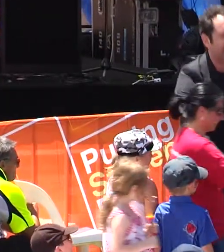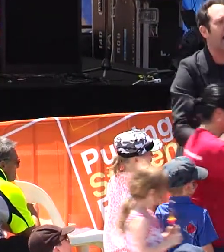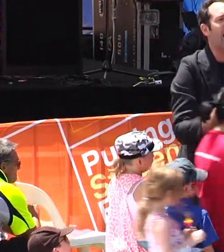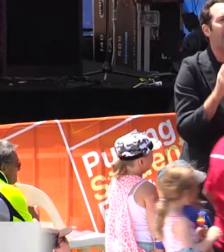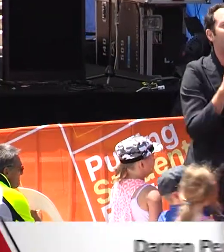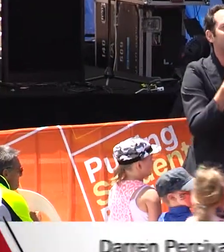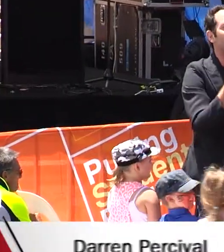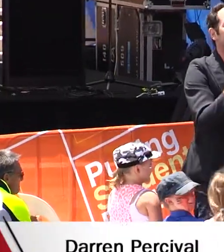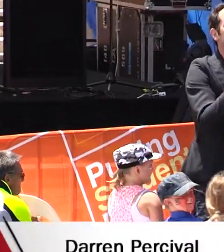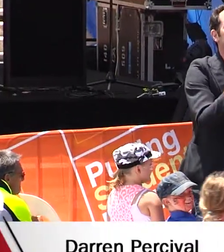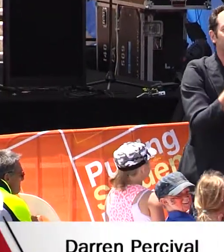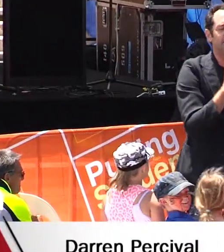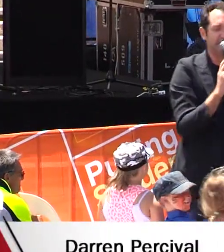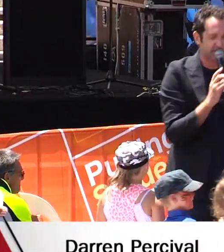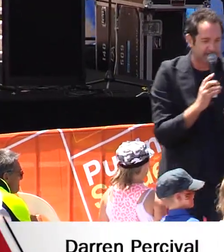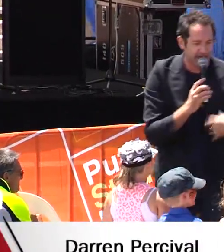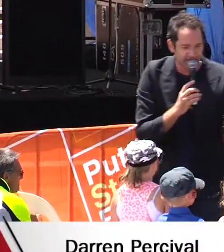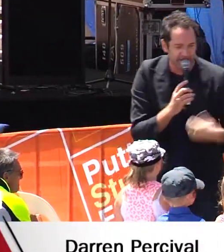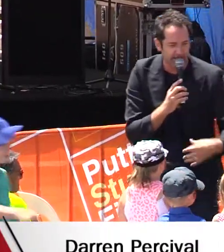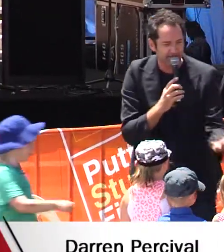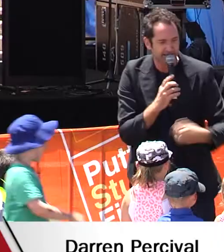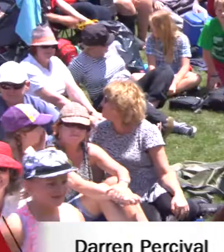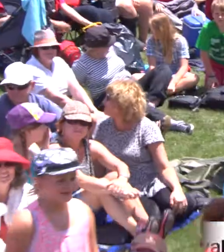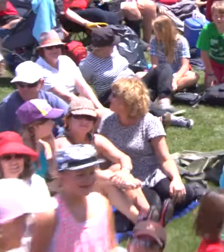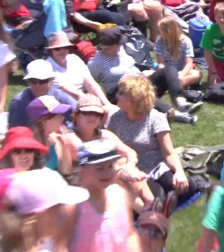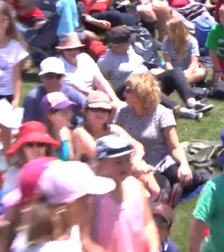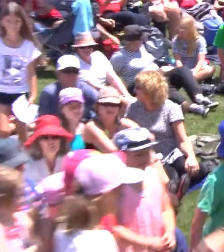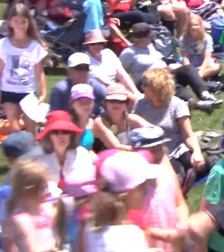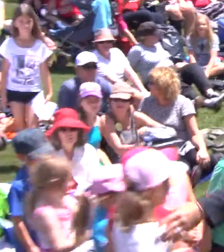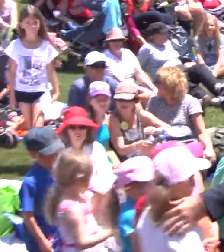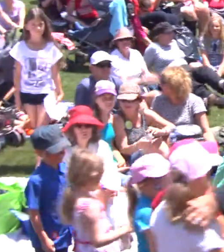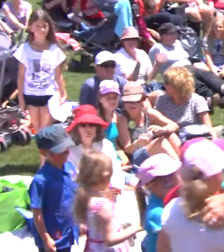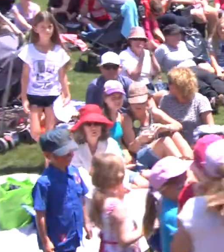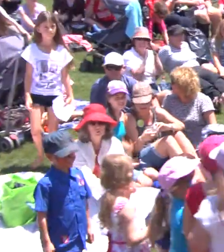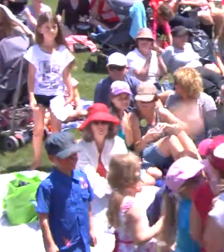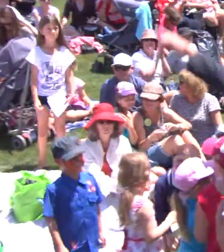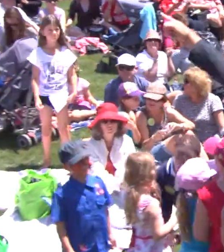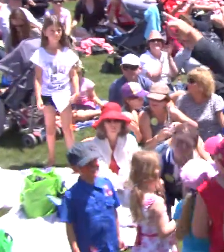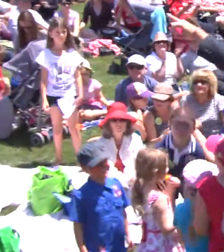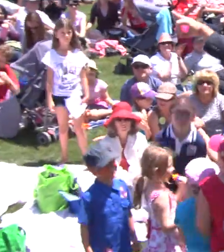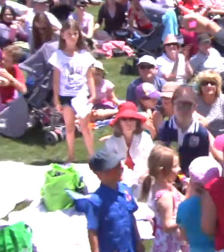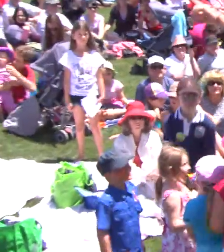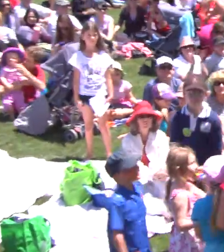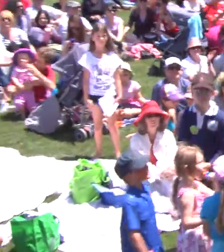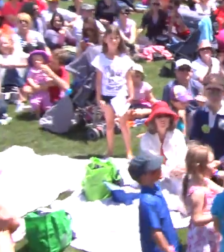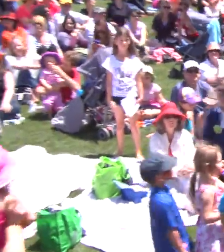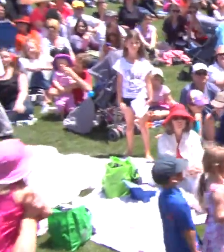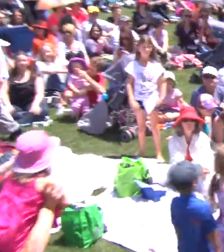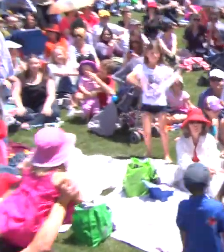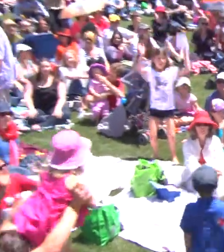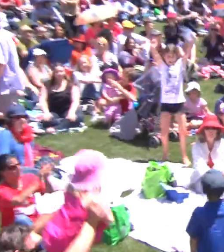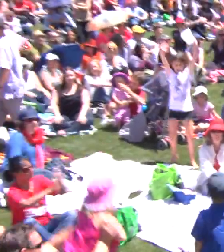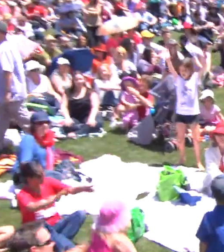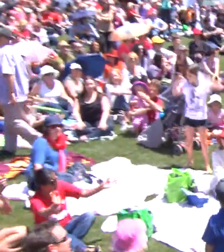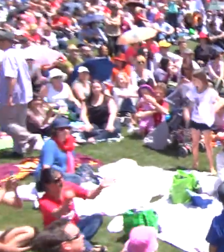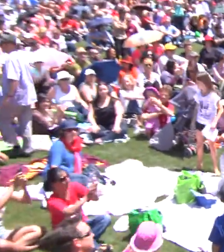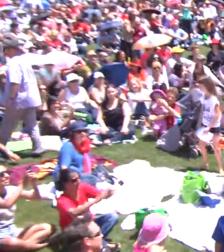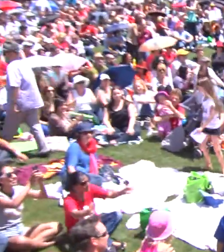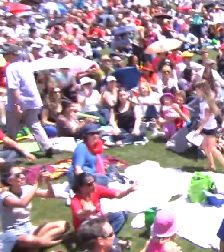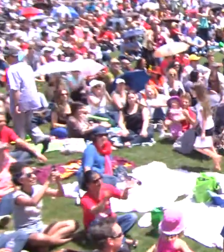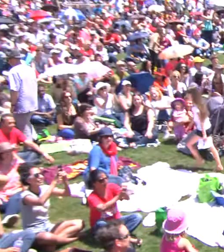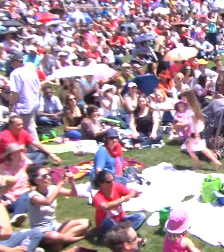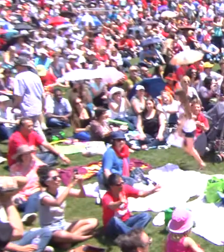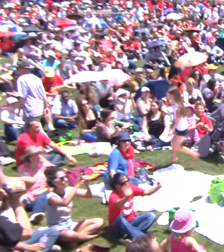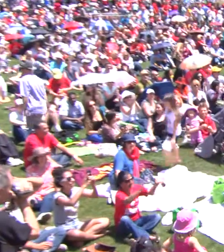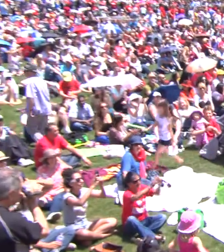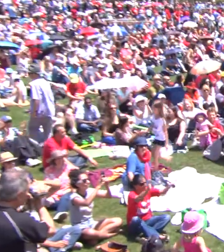break their hearts and deceive them. Come stand over here, kids. Everywhere I go, face the crowd there. Oh, and I'm